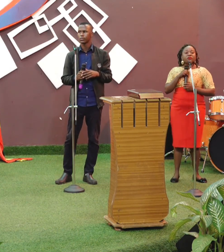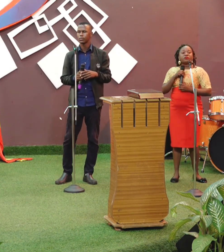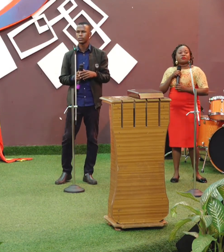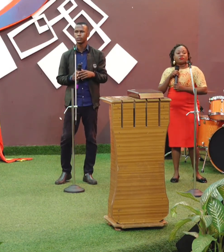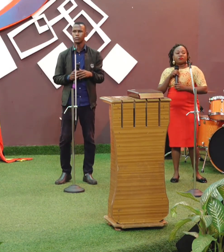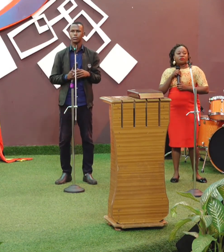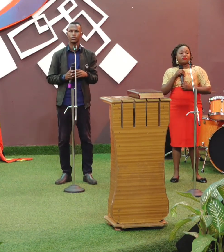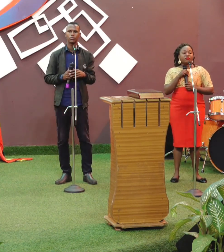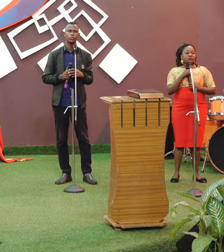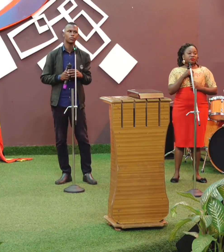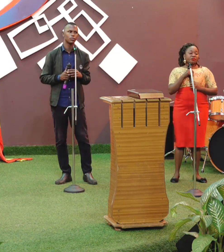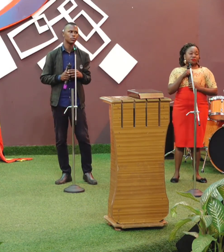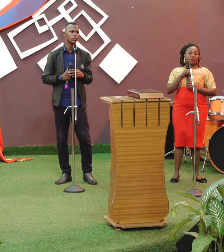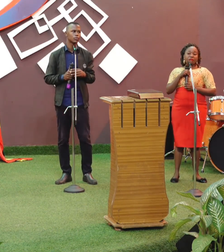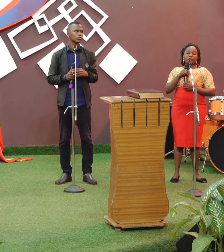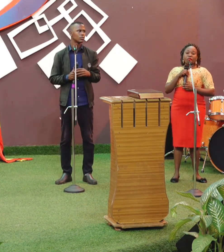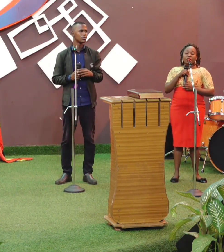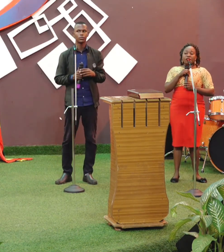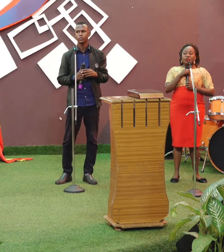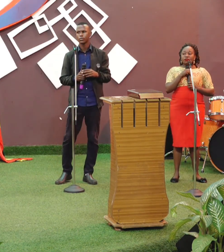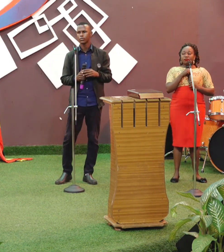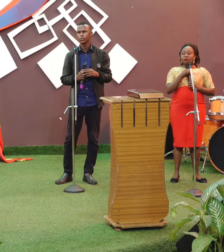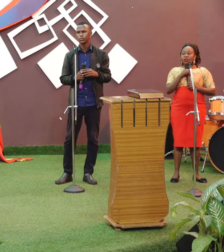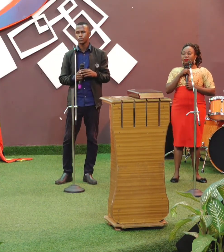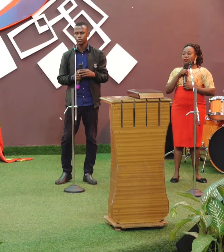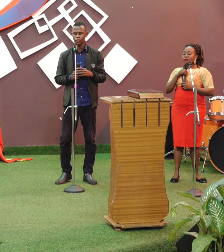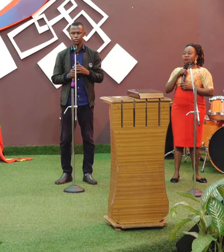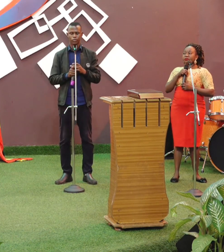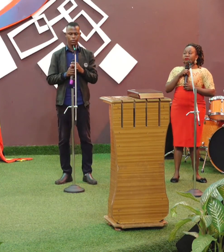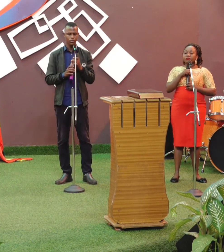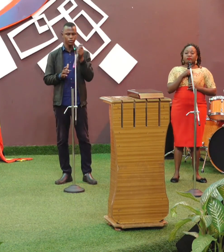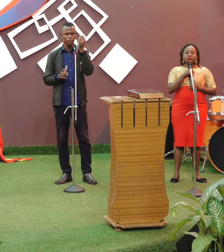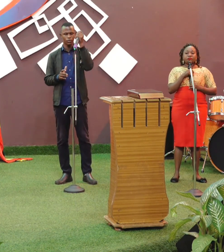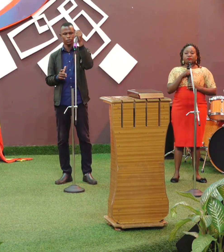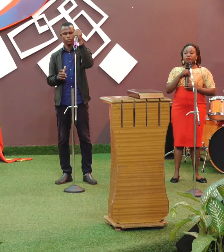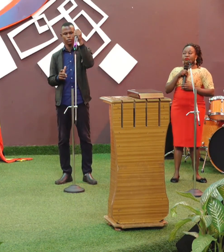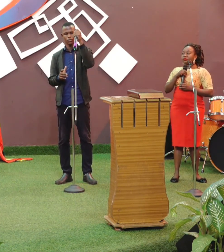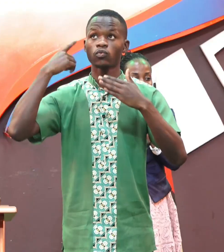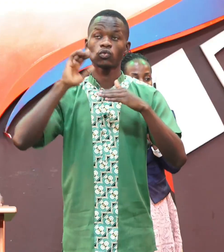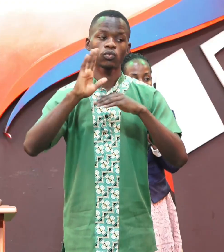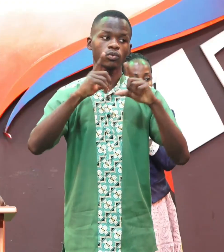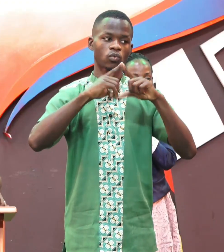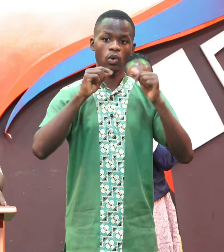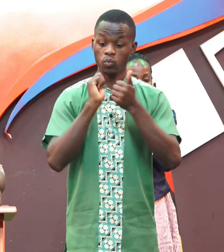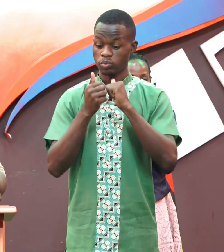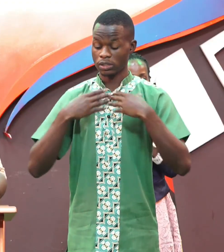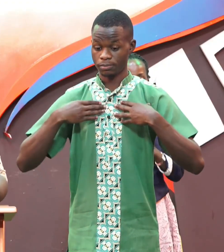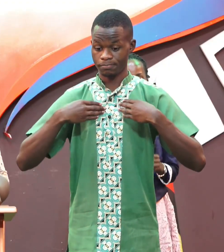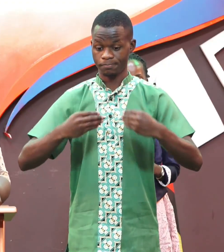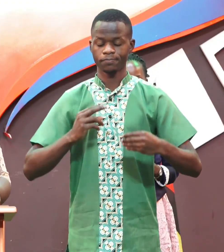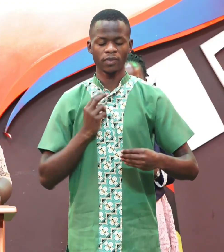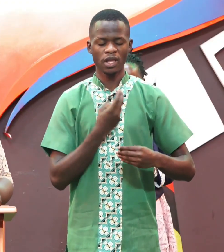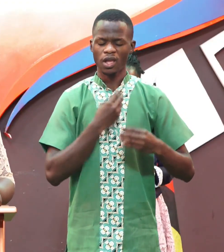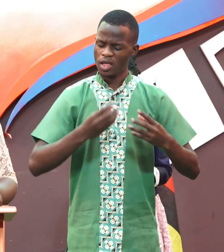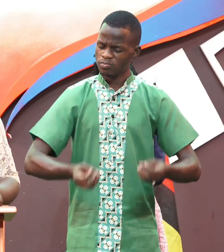Ogulumize erinnya ly'omulamu bwaffe. Twaniriza okubeerawo okwo. Tukwebaza olw'ekigambo kye kituwonya.